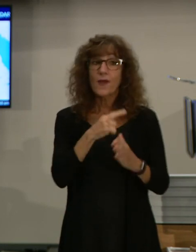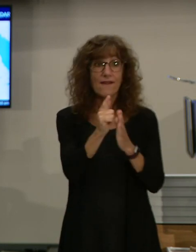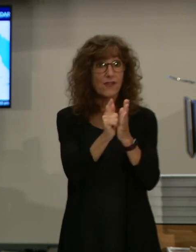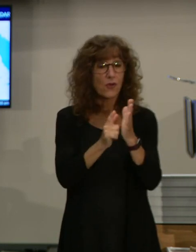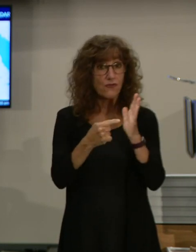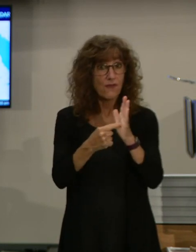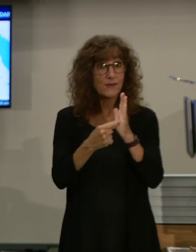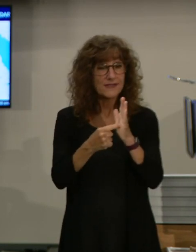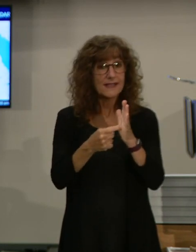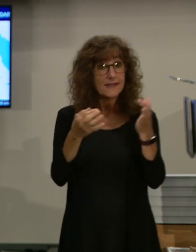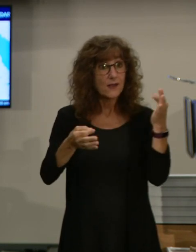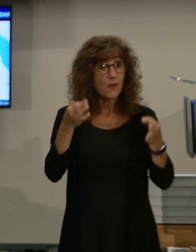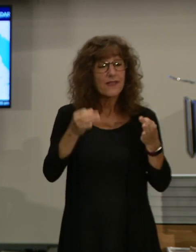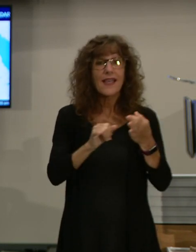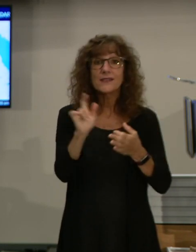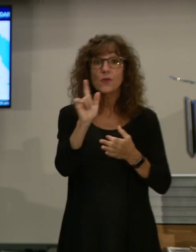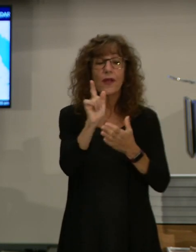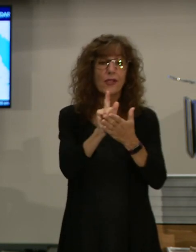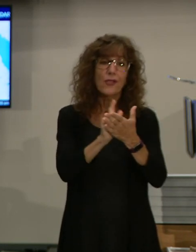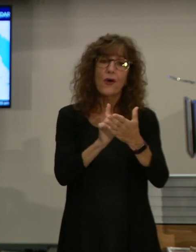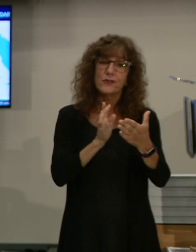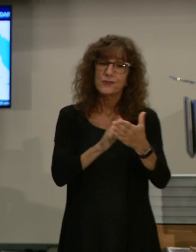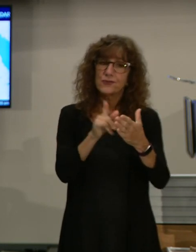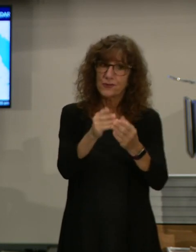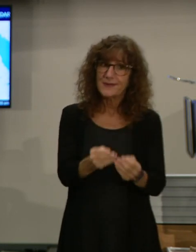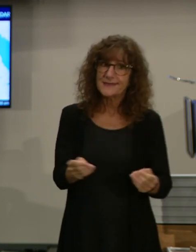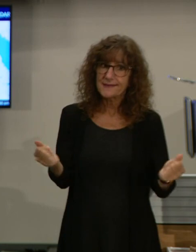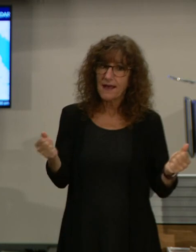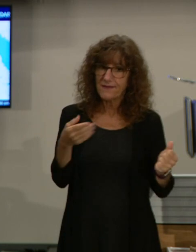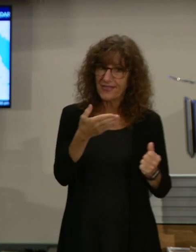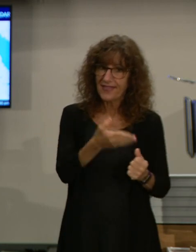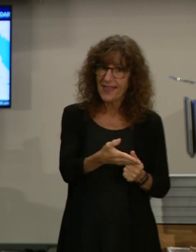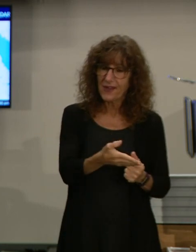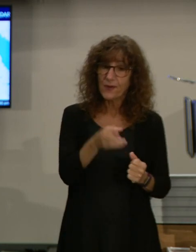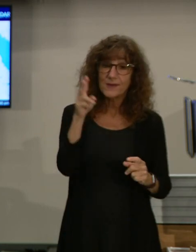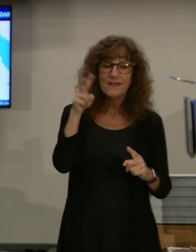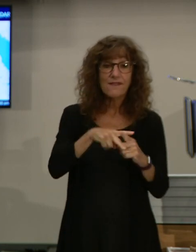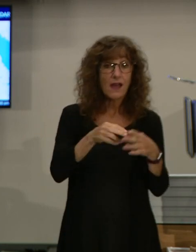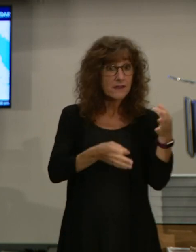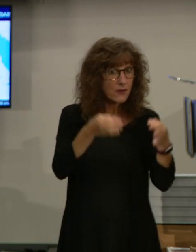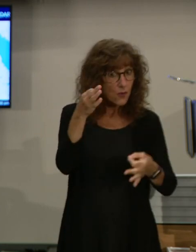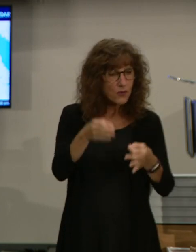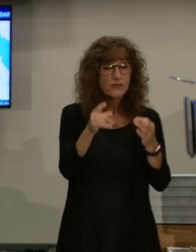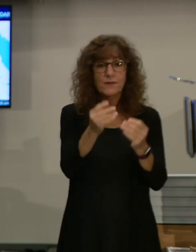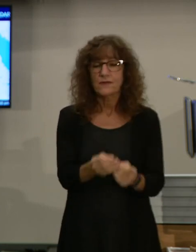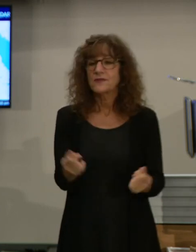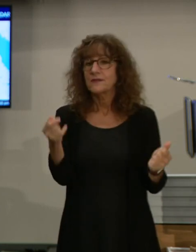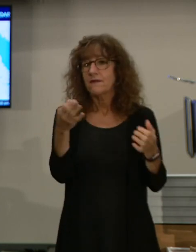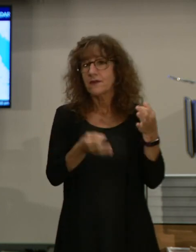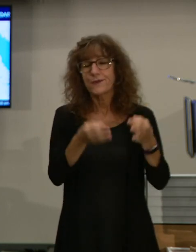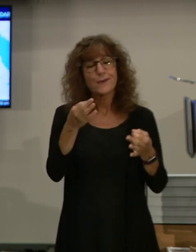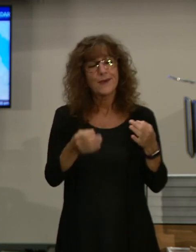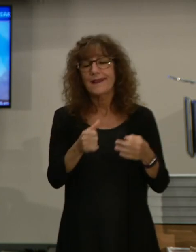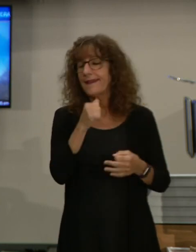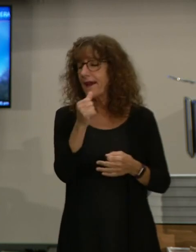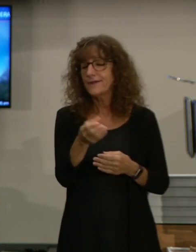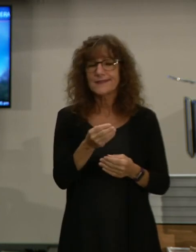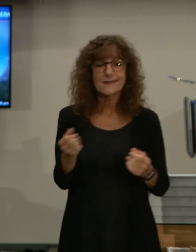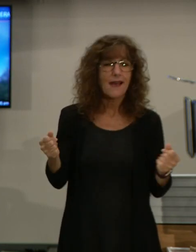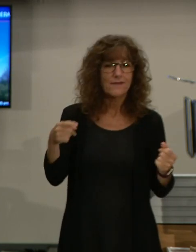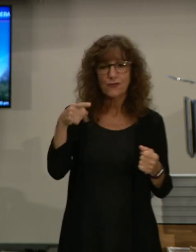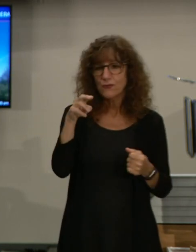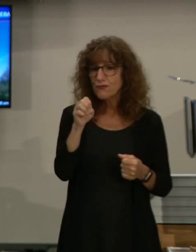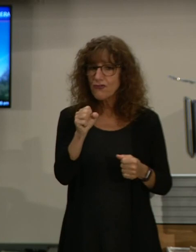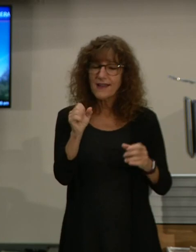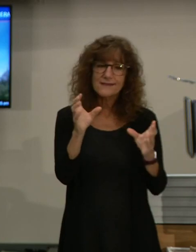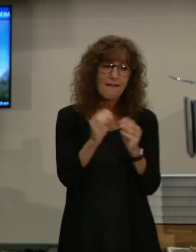representing us in court, which is where the lawsuit should be resolved. The lawsuit was filed in court. It should be resolved in court. It should not be resolved in press